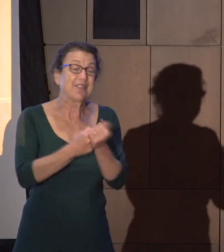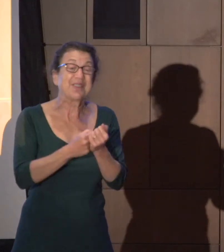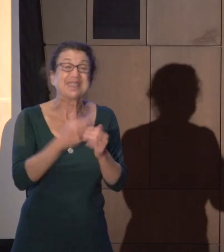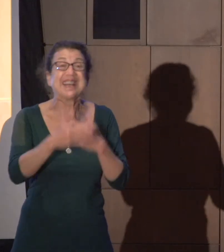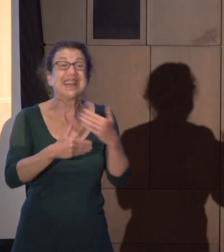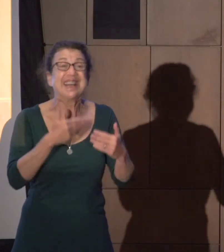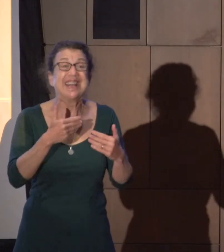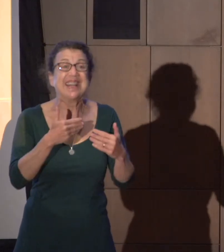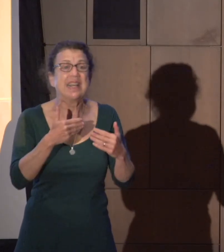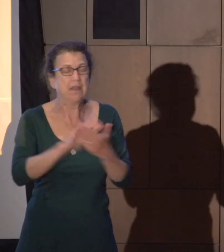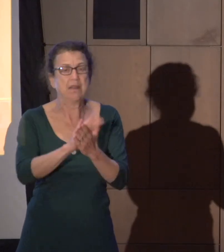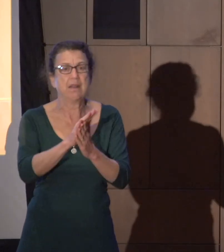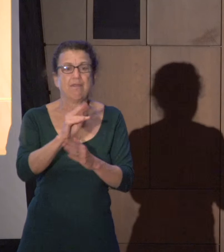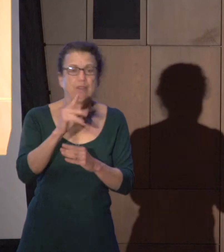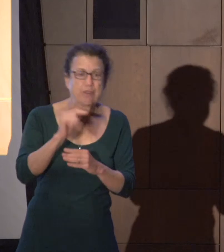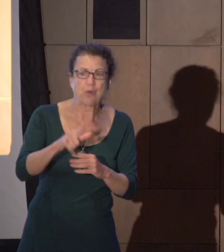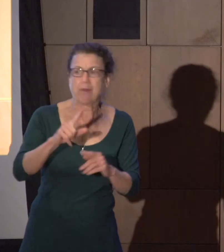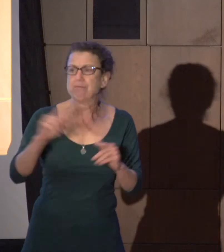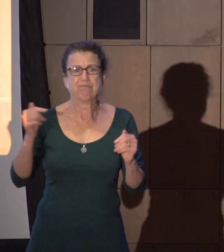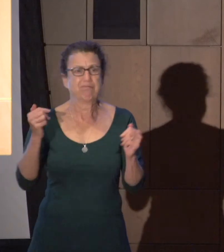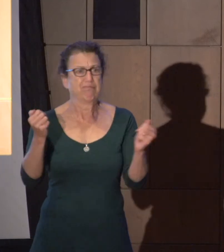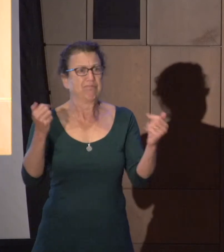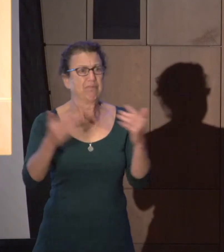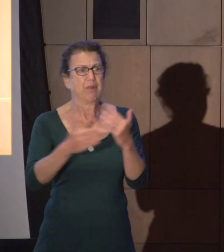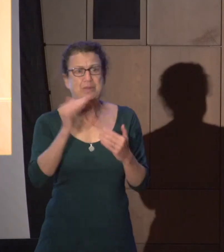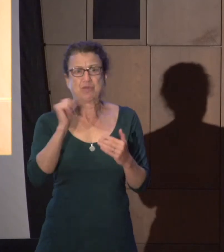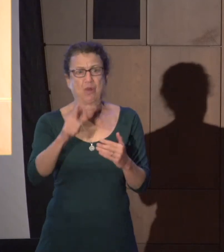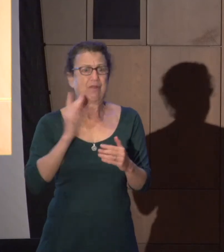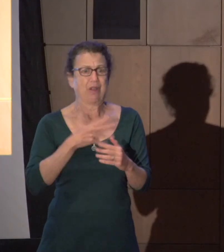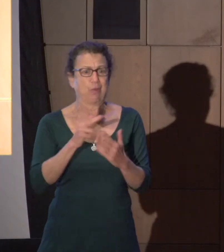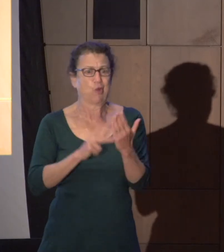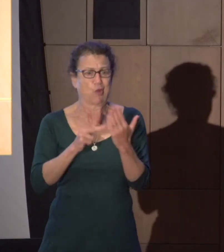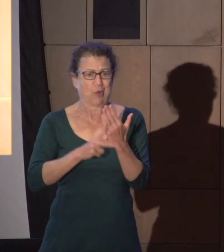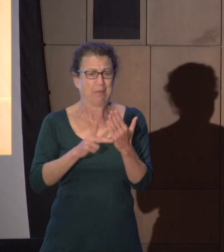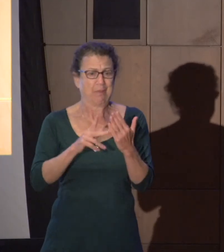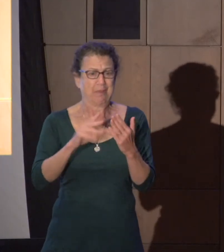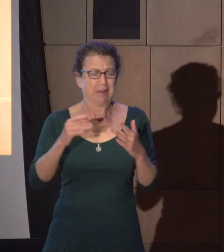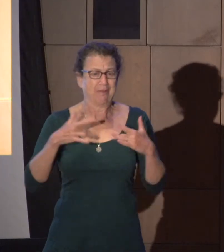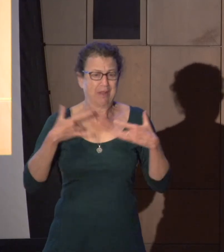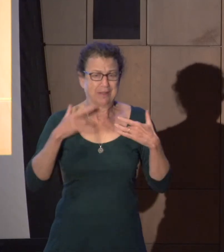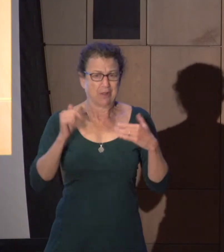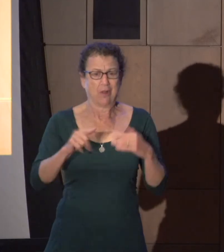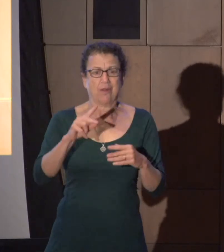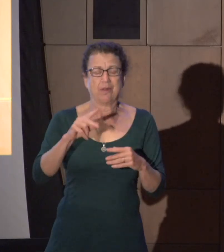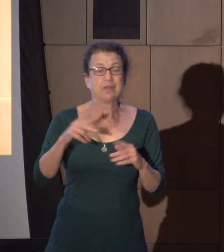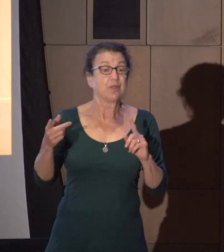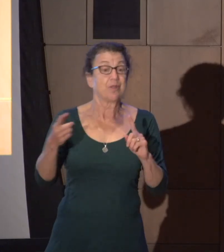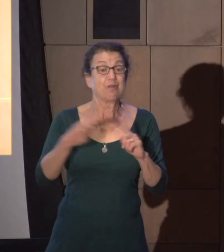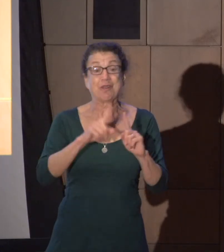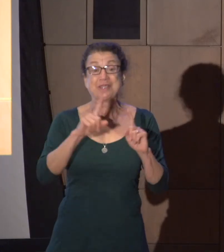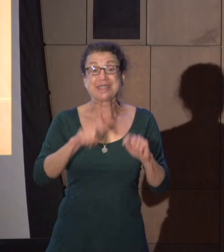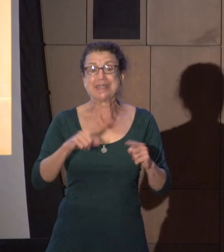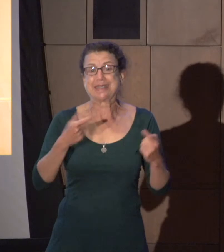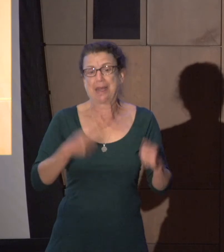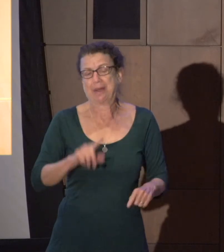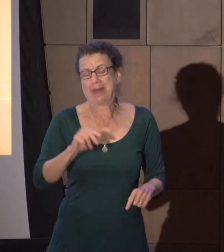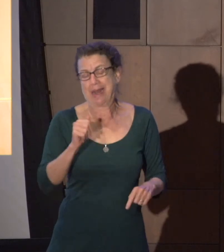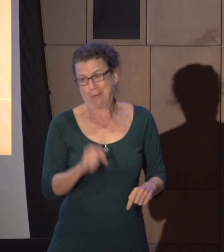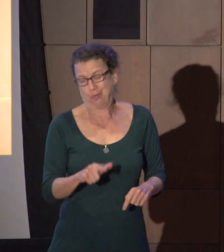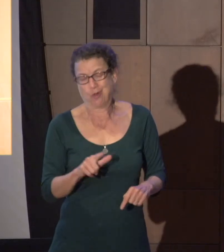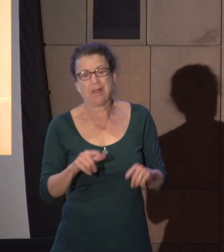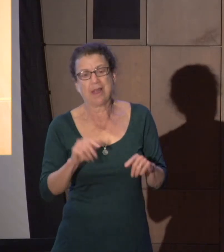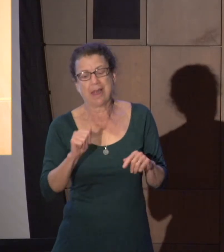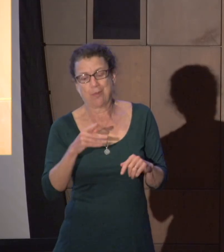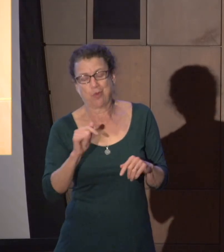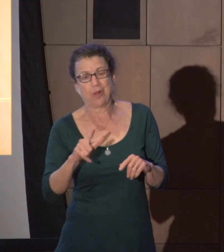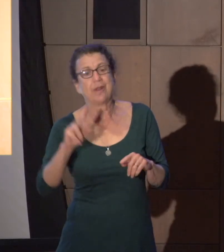efforts went fully virtual, as did much of, I would say, all of our programming and events. Our first big test came in April